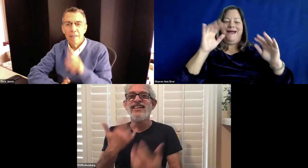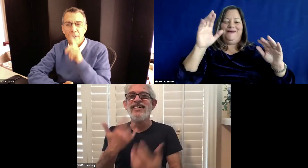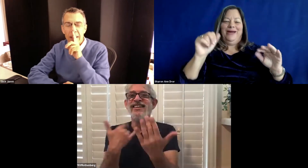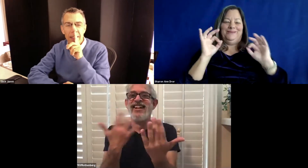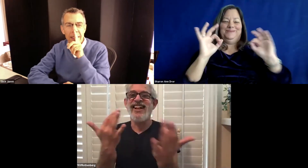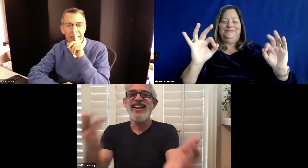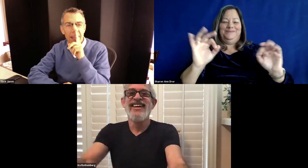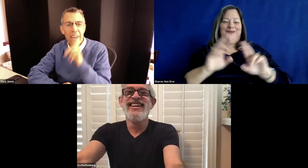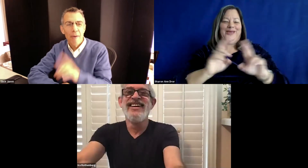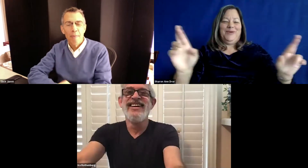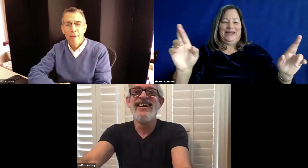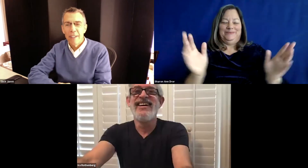Finally. Ira, perfect.